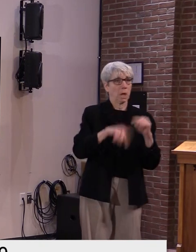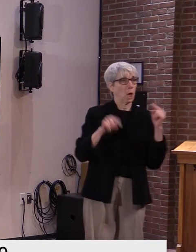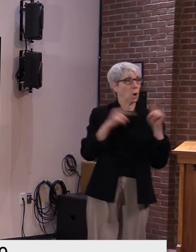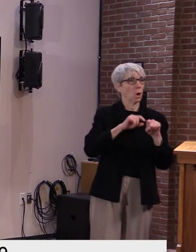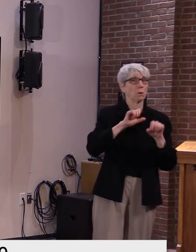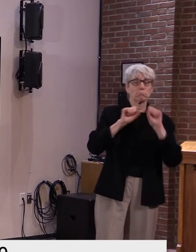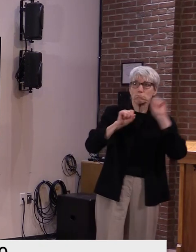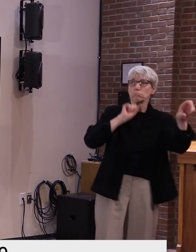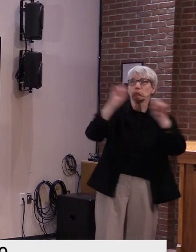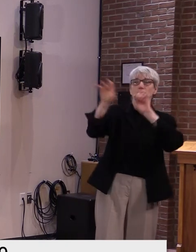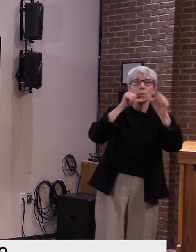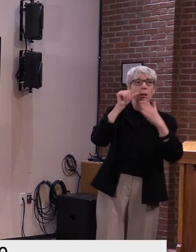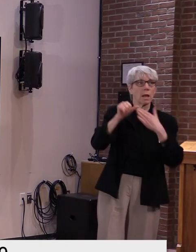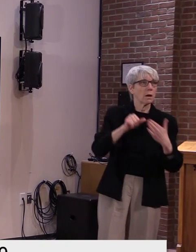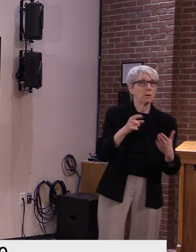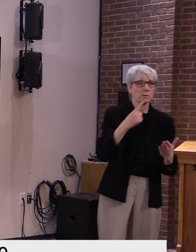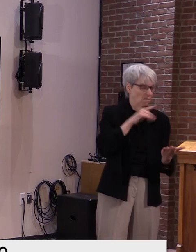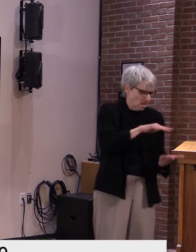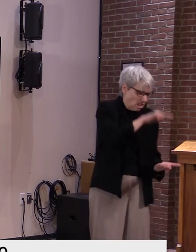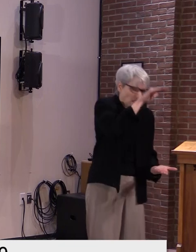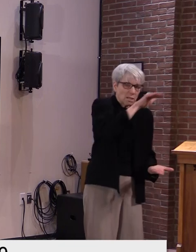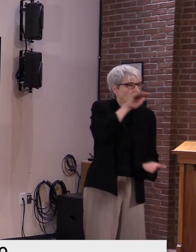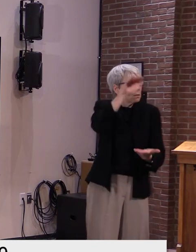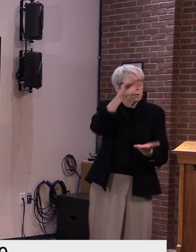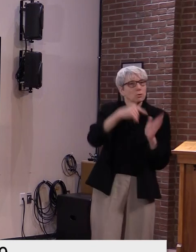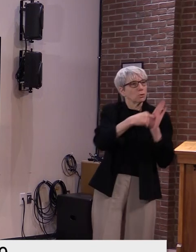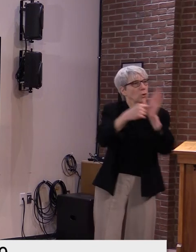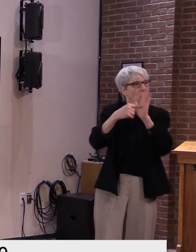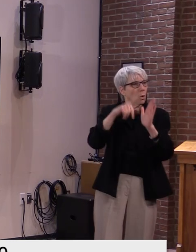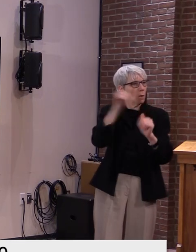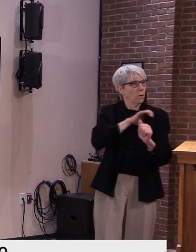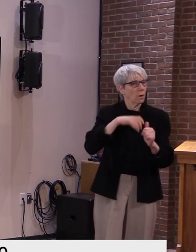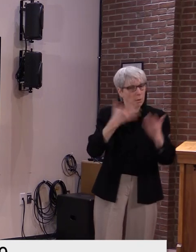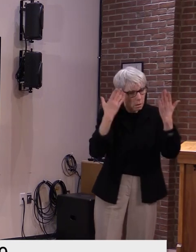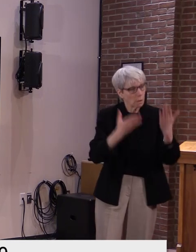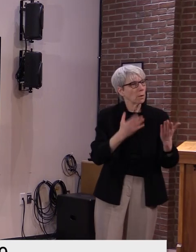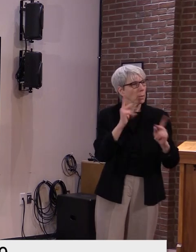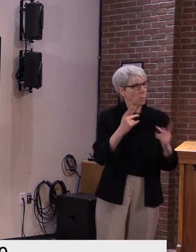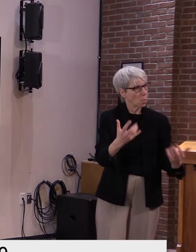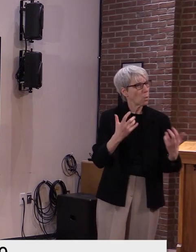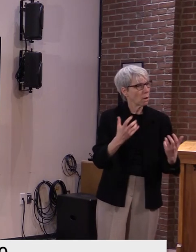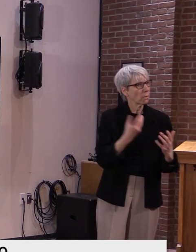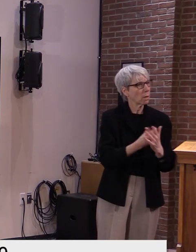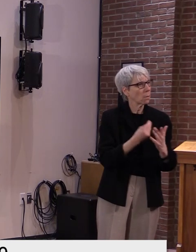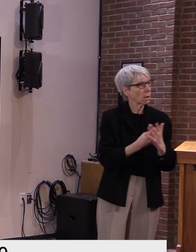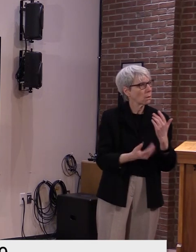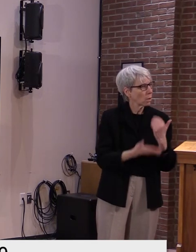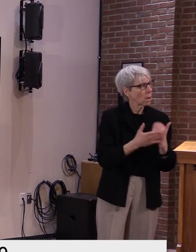that. But they again see the need as well. Thank you.